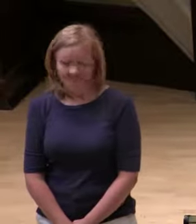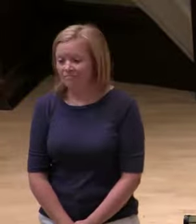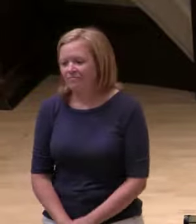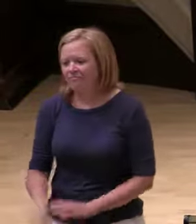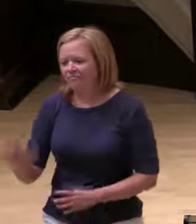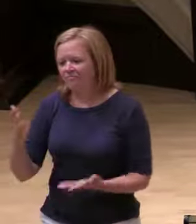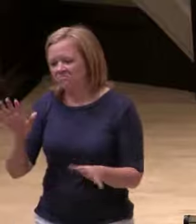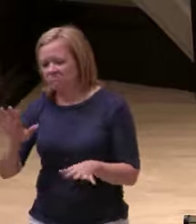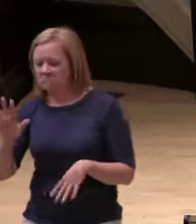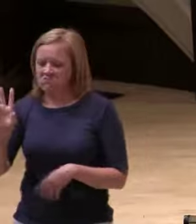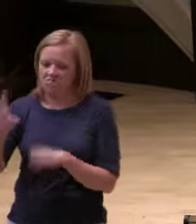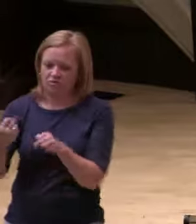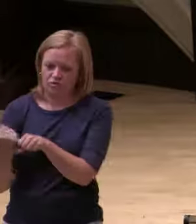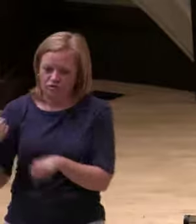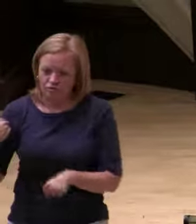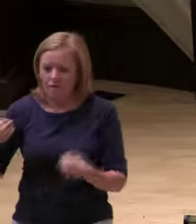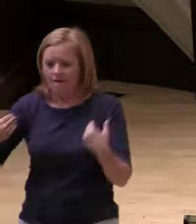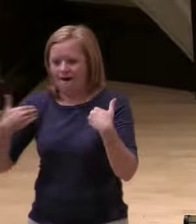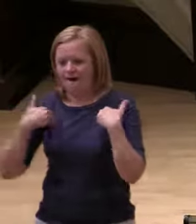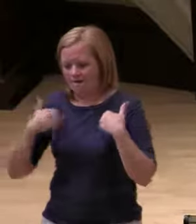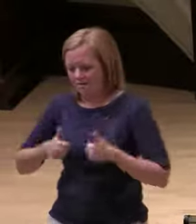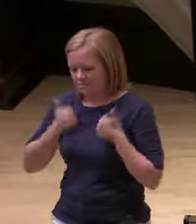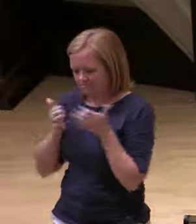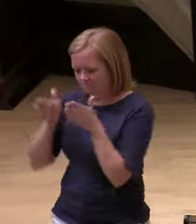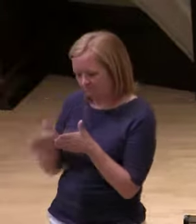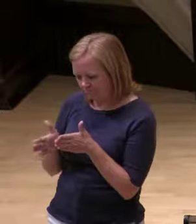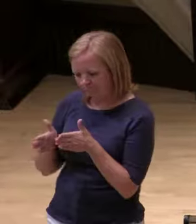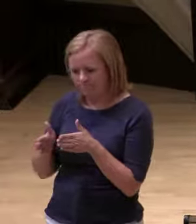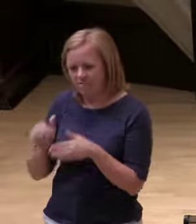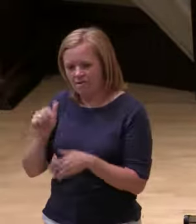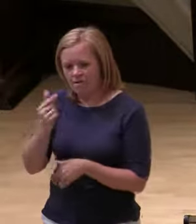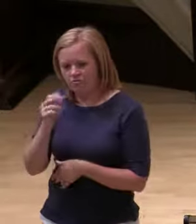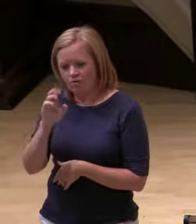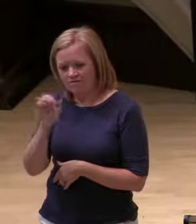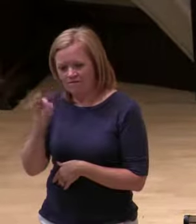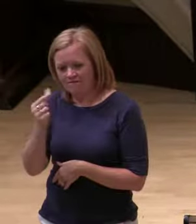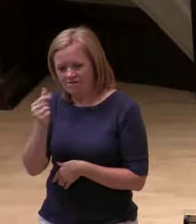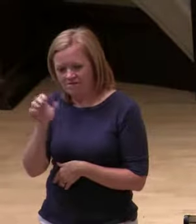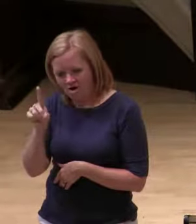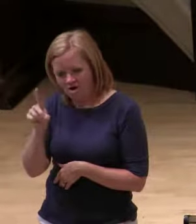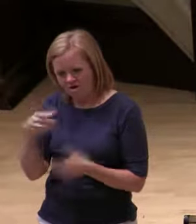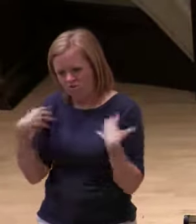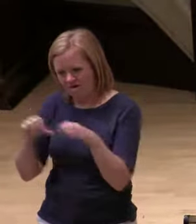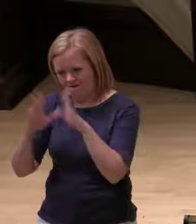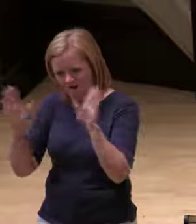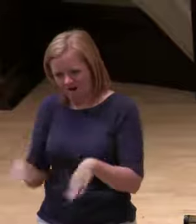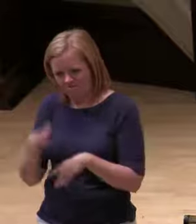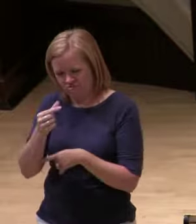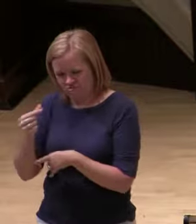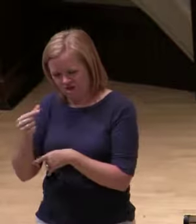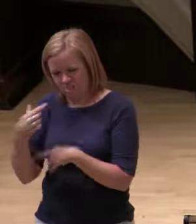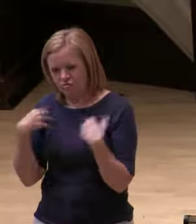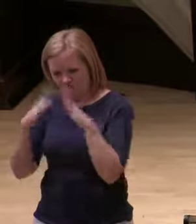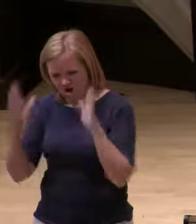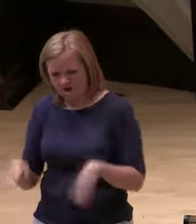About 7 years ago, we had a resident at Grace of God Recovery House who wasn't very happy with all the